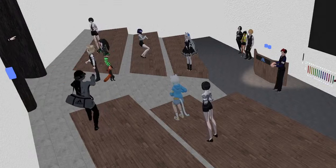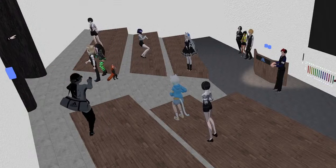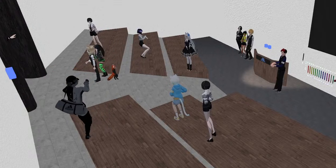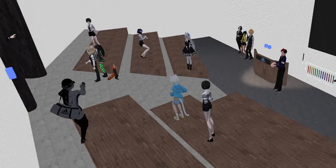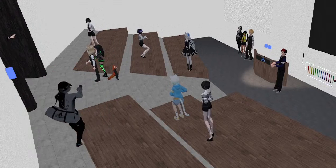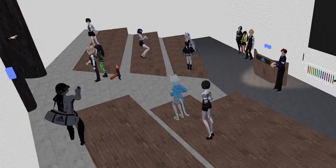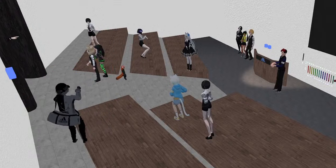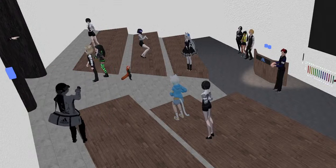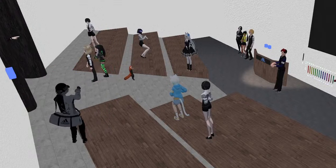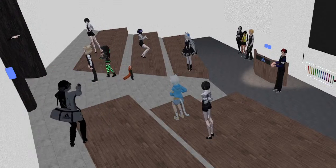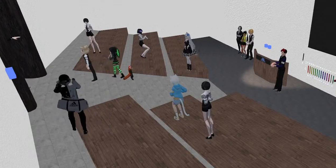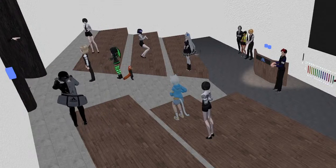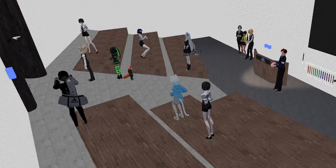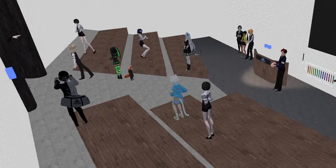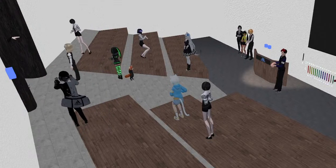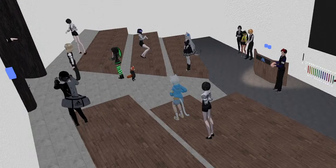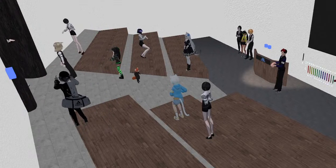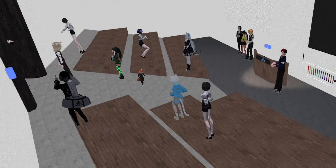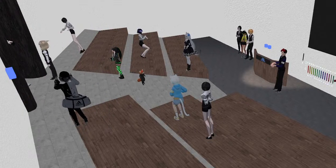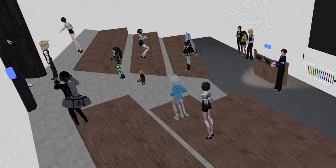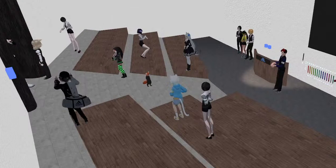We have signing avatars again, down here Kodak. for you all.